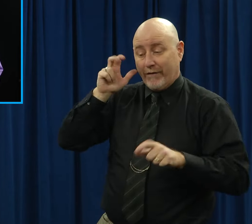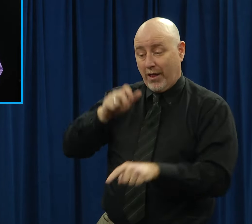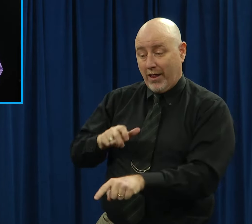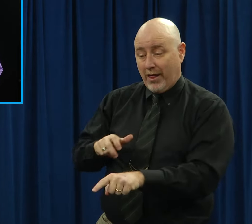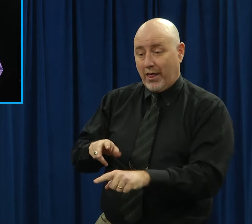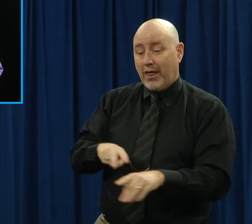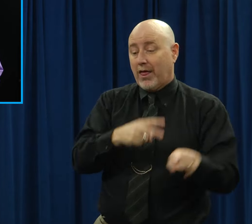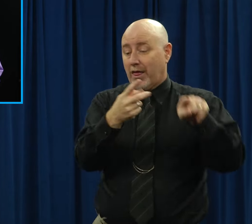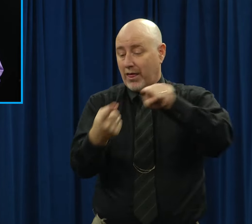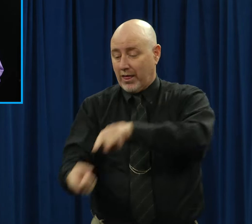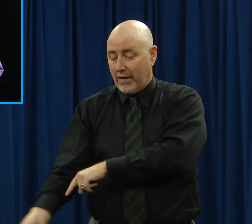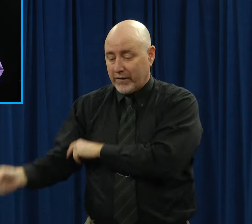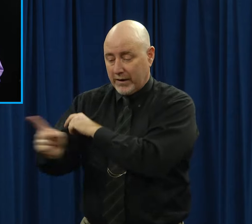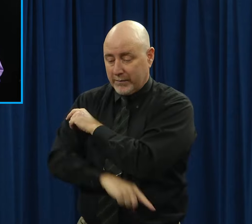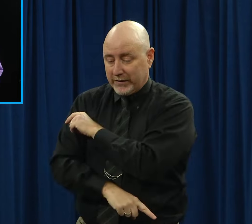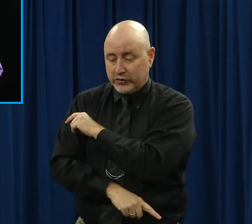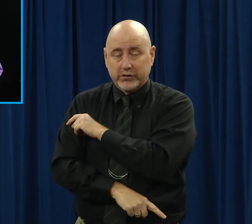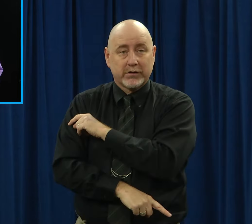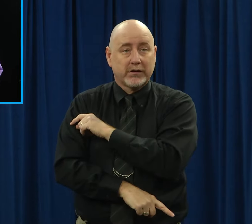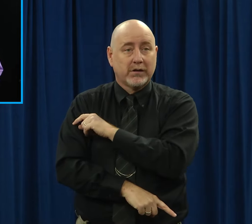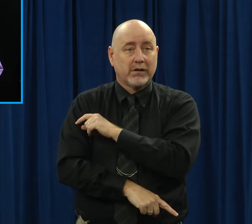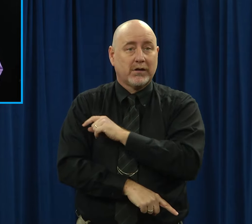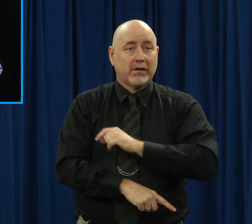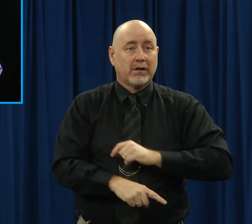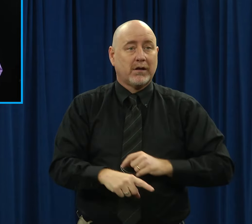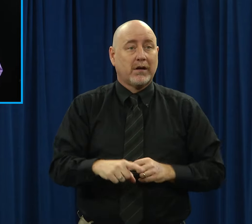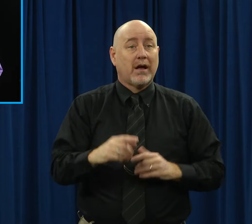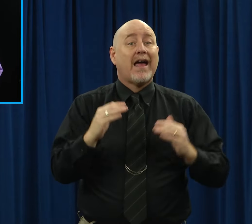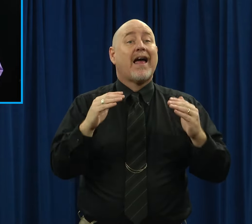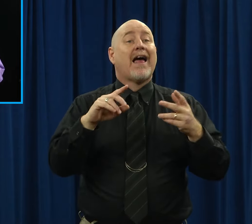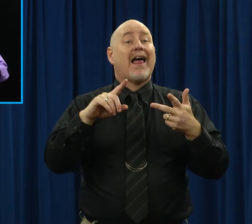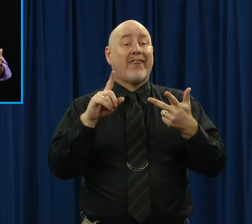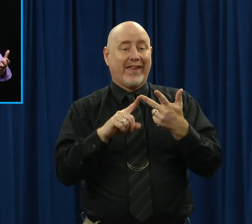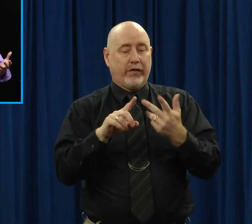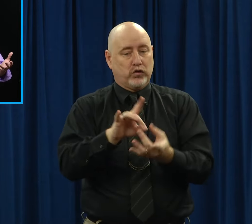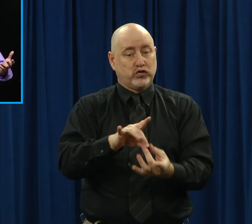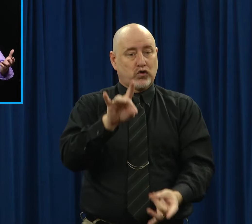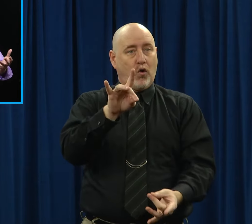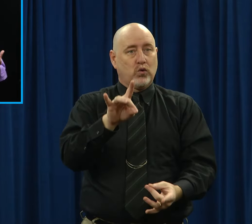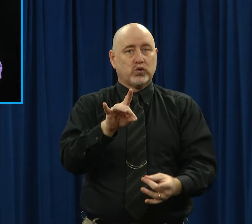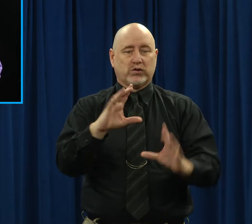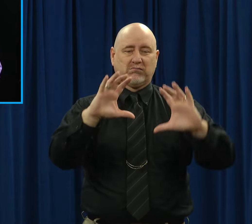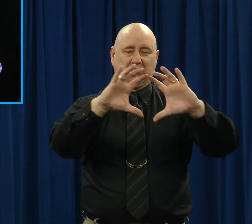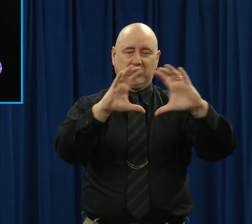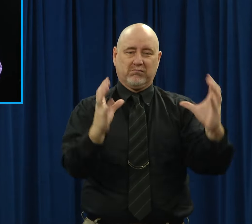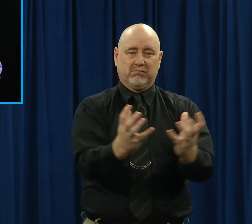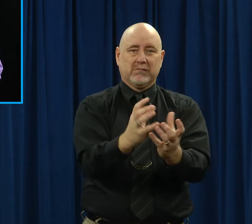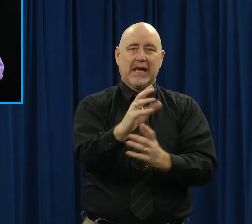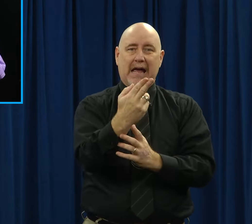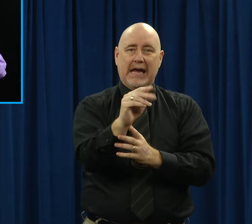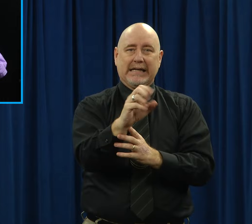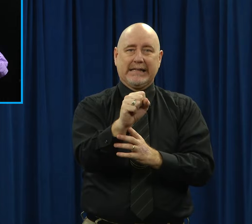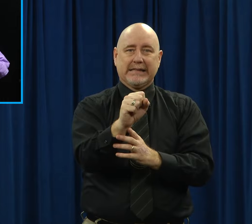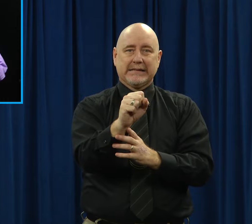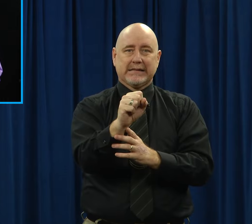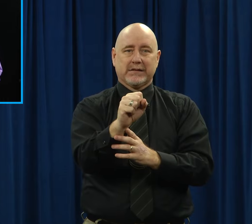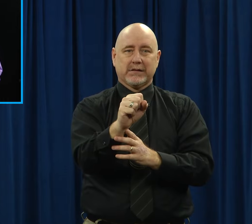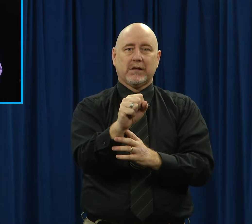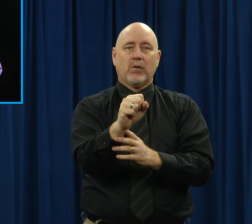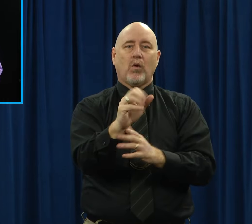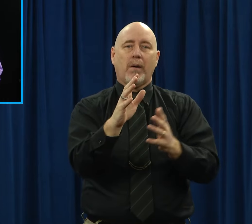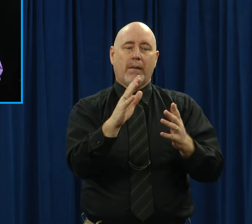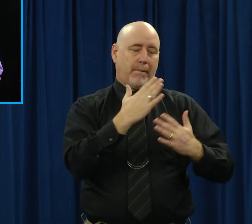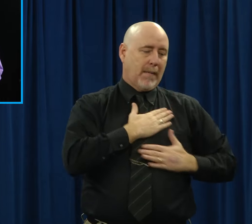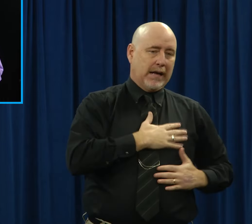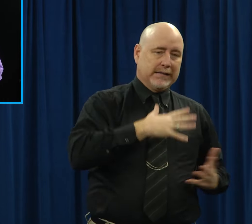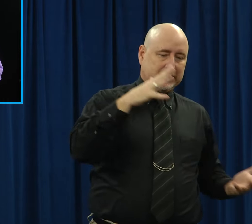evil to the resurrection of condemnation or damnation." And then The souls, the spirits that have come from